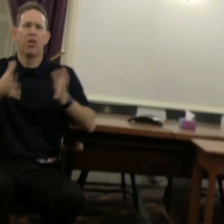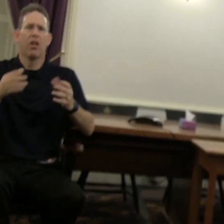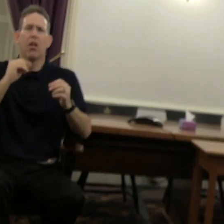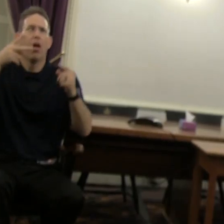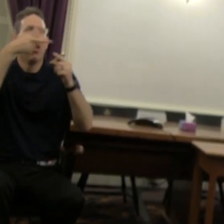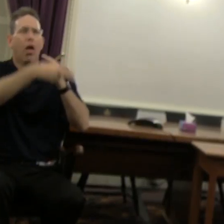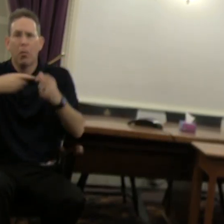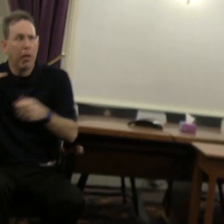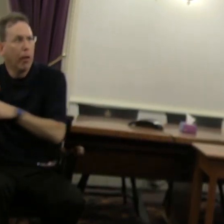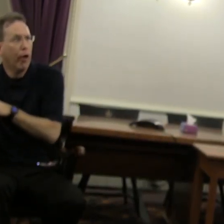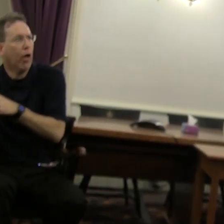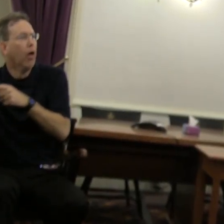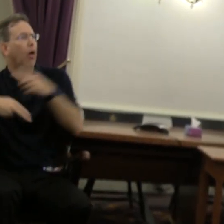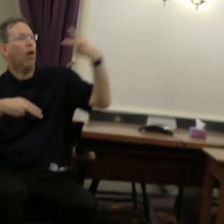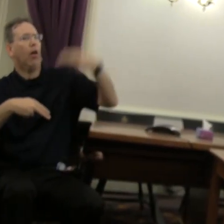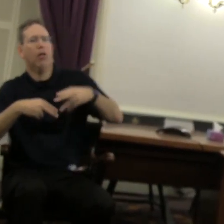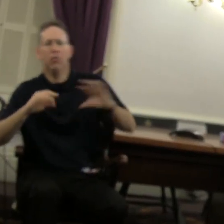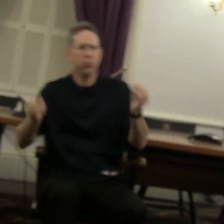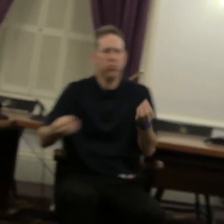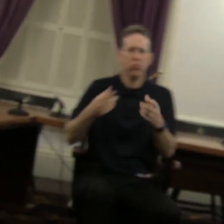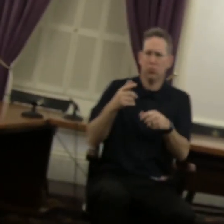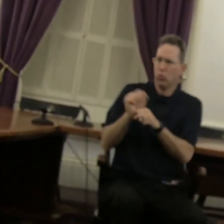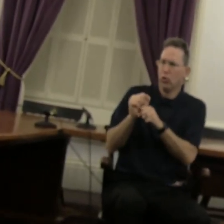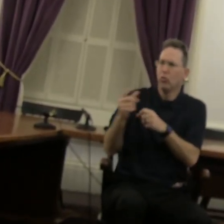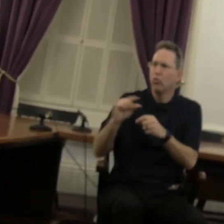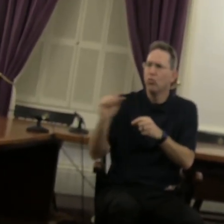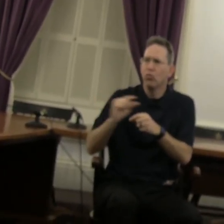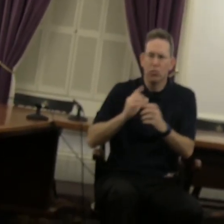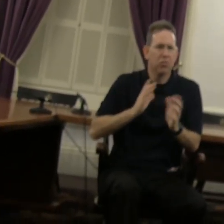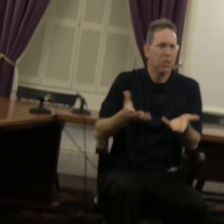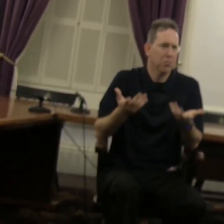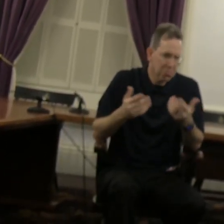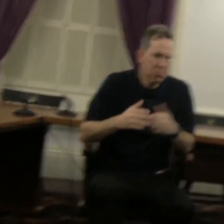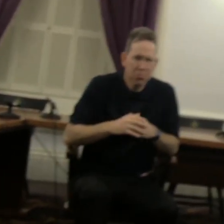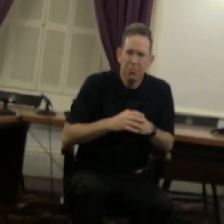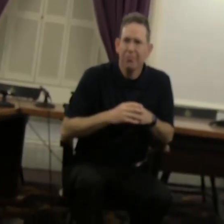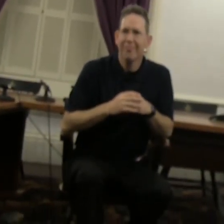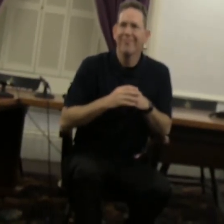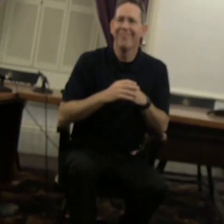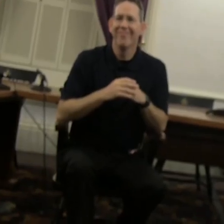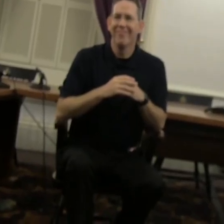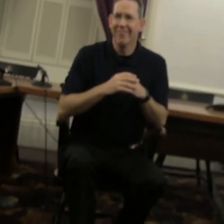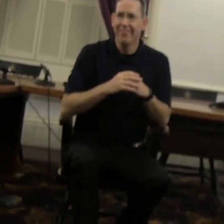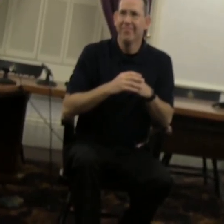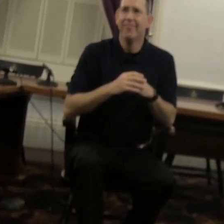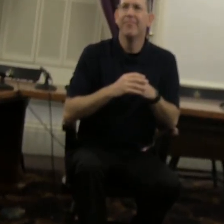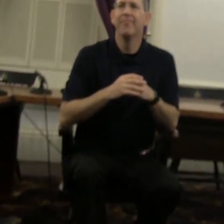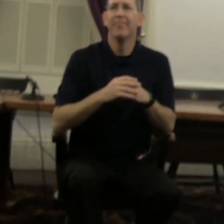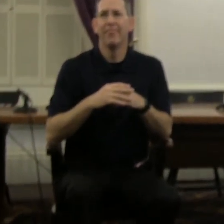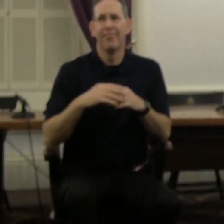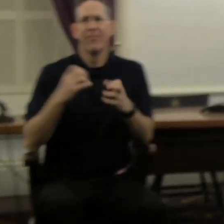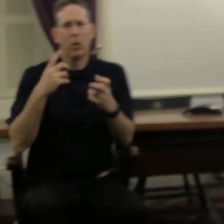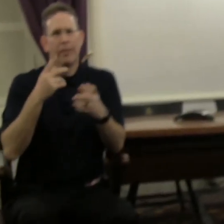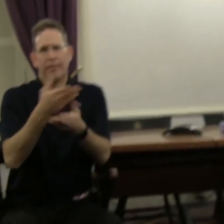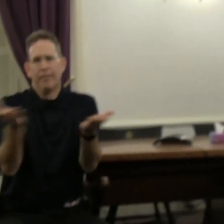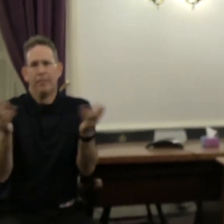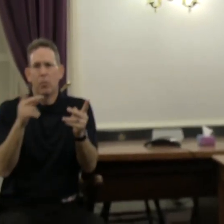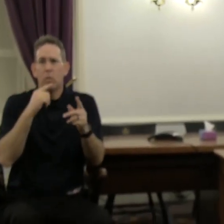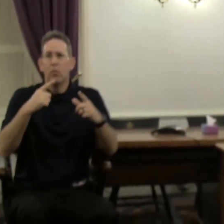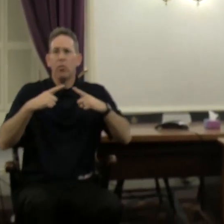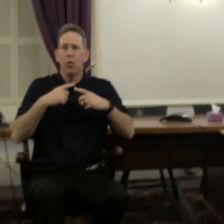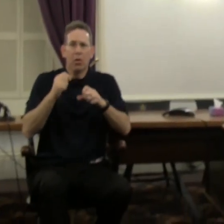retirement. Many people, including those with disabilities, are able to, want to, and need